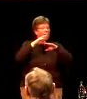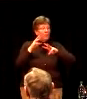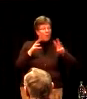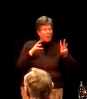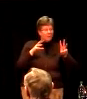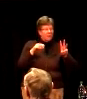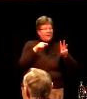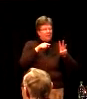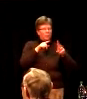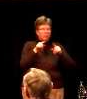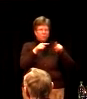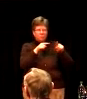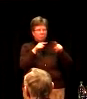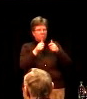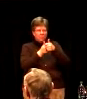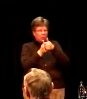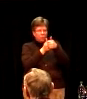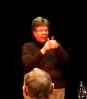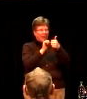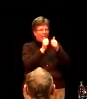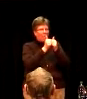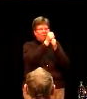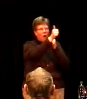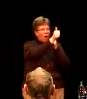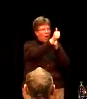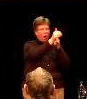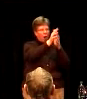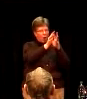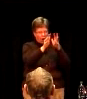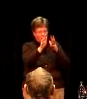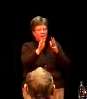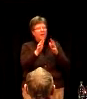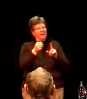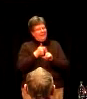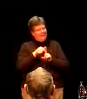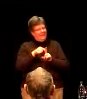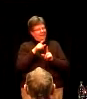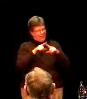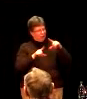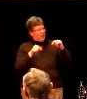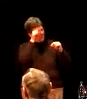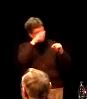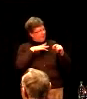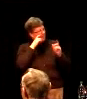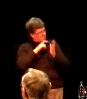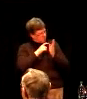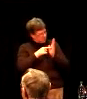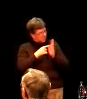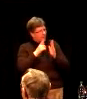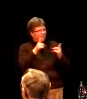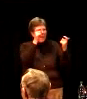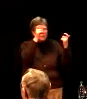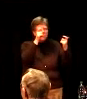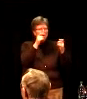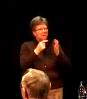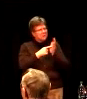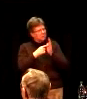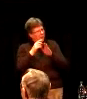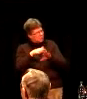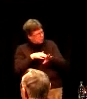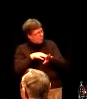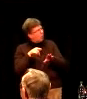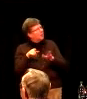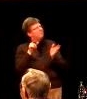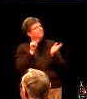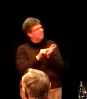And he would track how far they got to the east coast. And he would notice that sometimes they got there much faster than others. And he had published